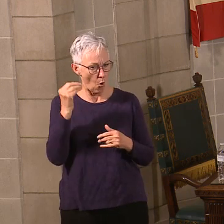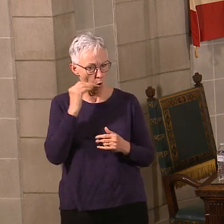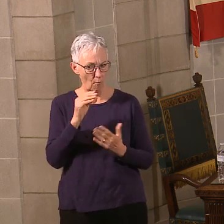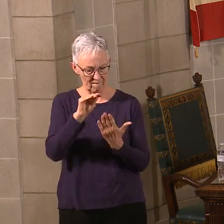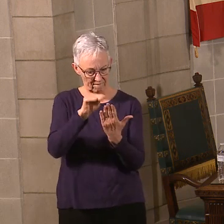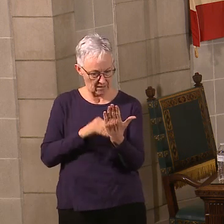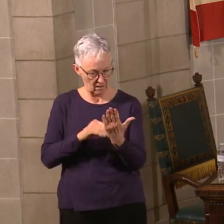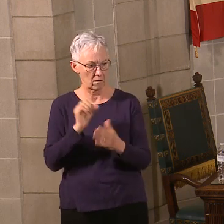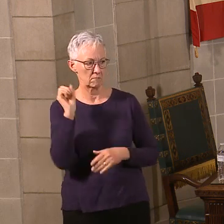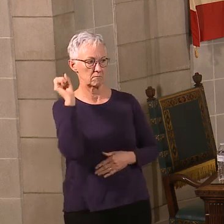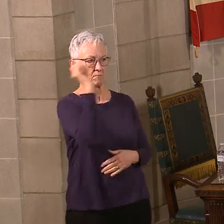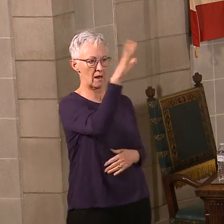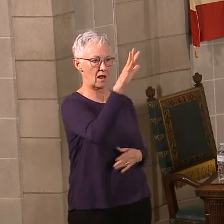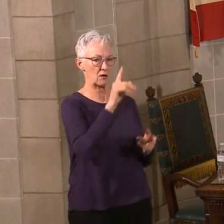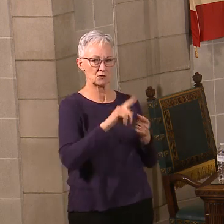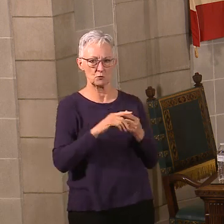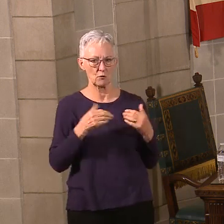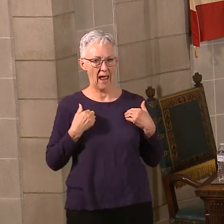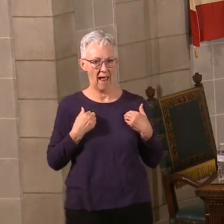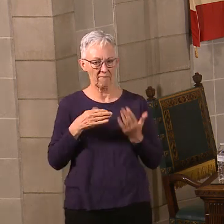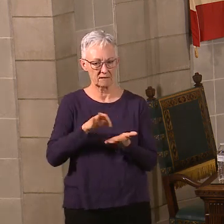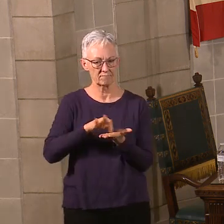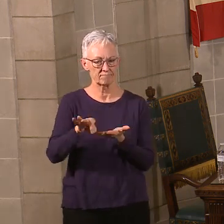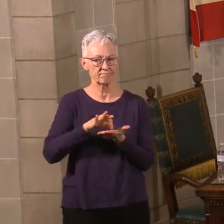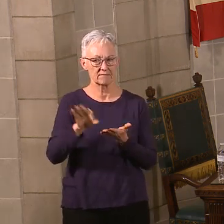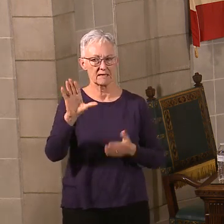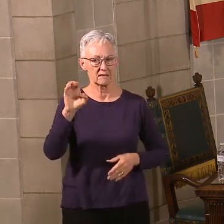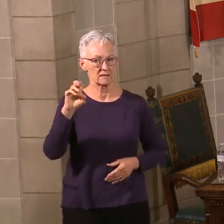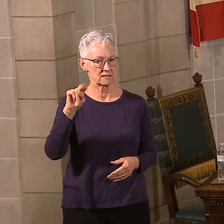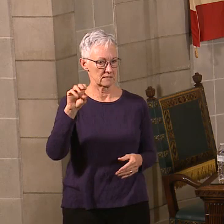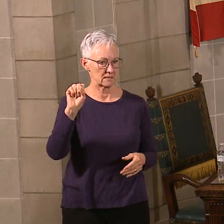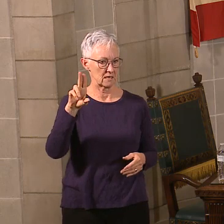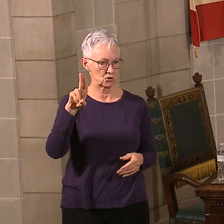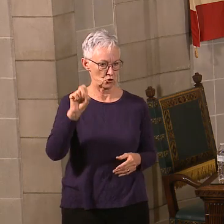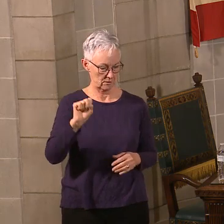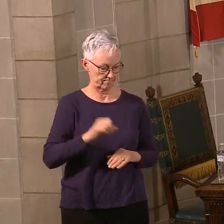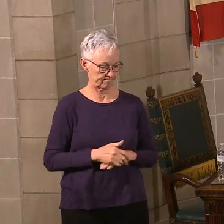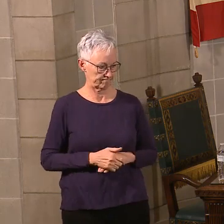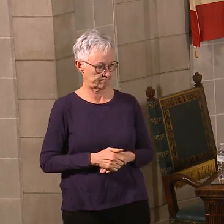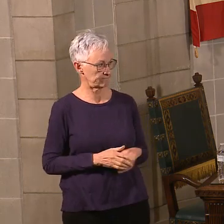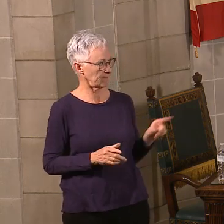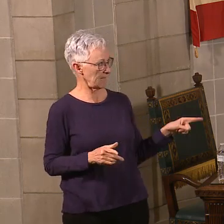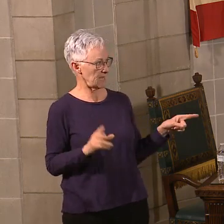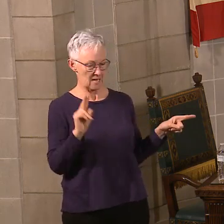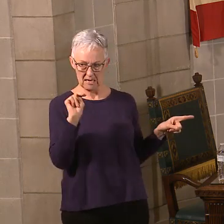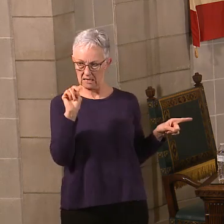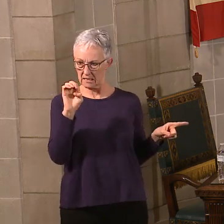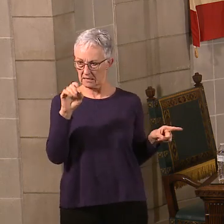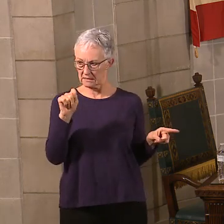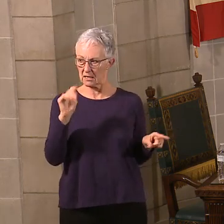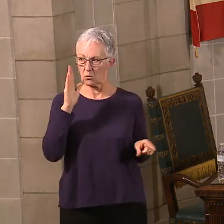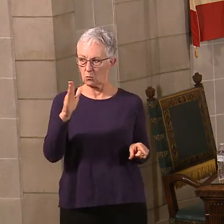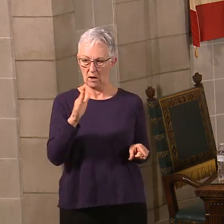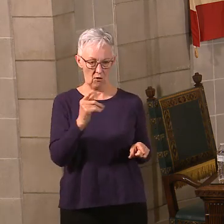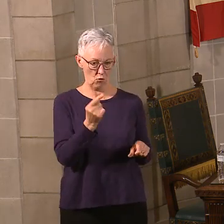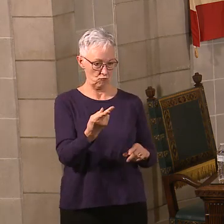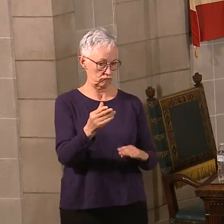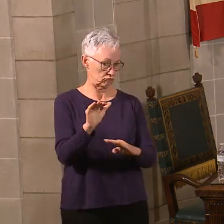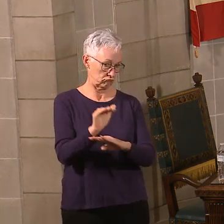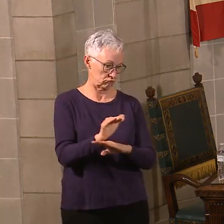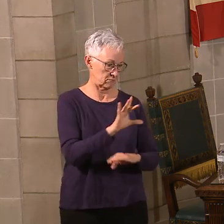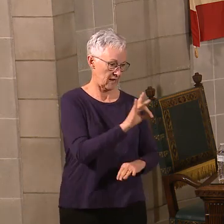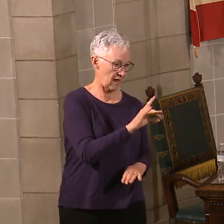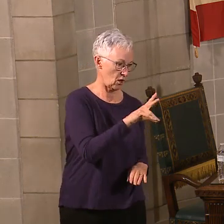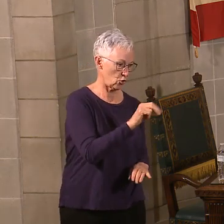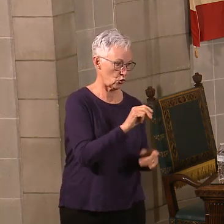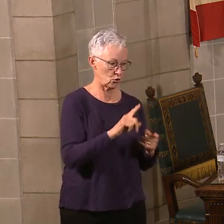form, send it back in. And then finally, I'm going to be on NET again on Thursday night, 8:30 to 9:30 on Speaking of